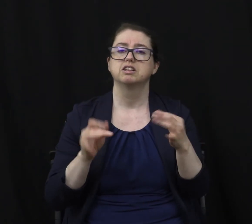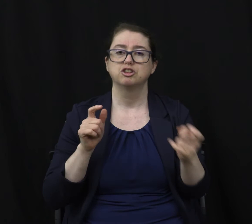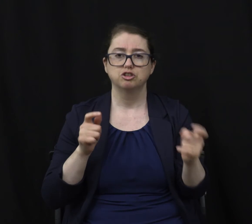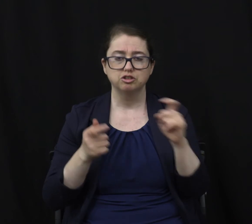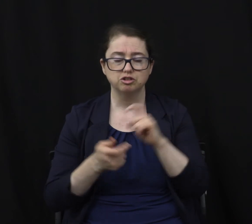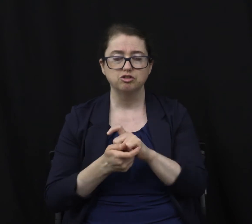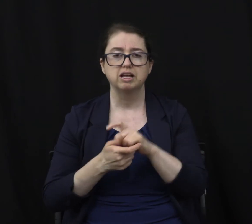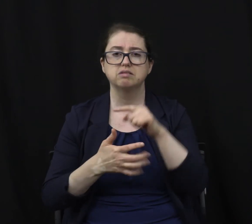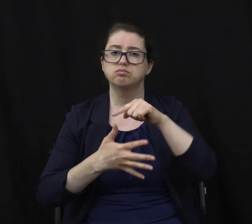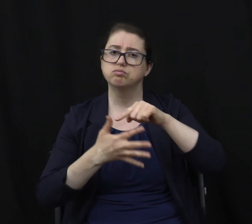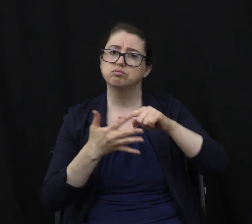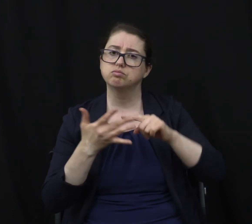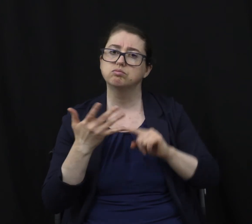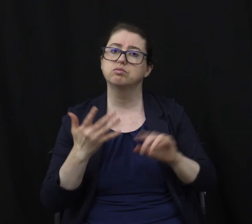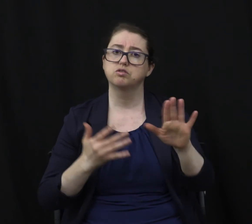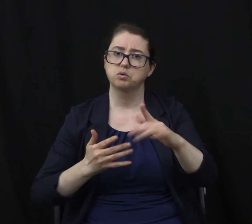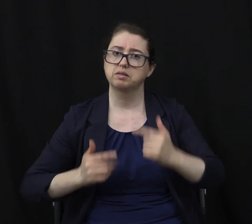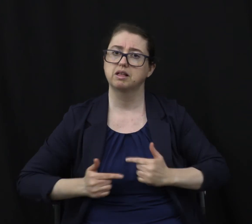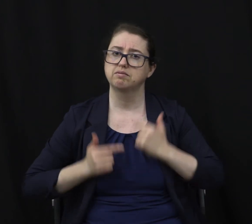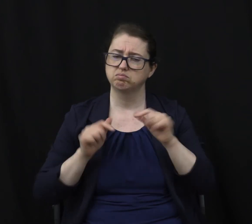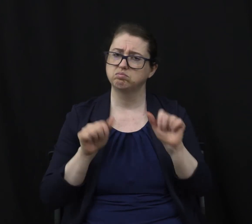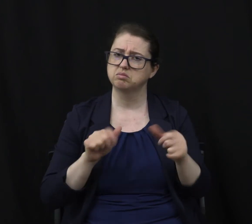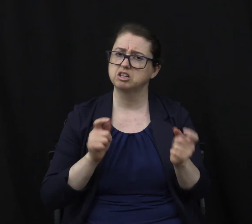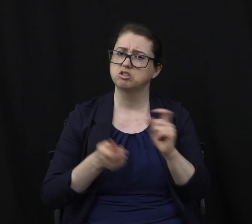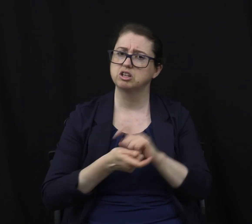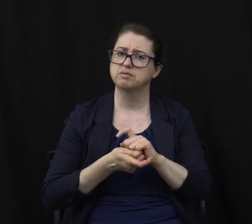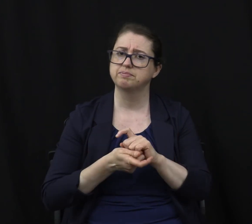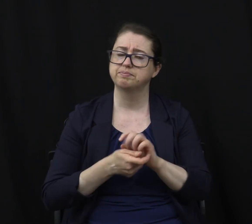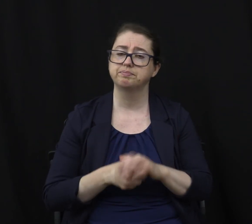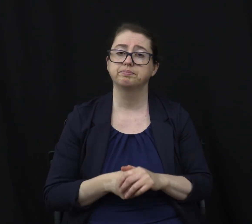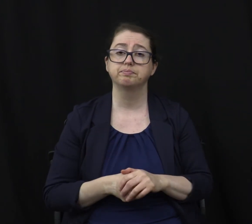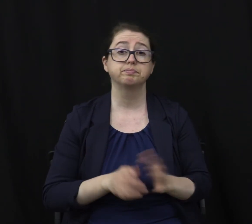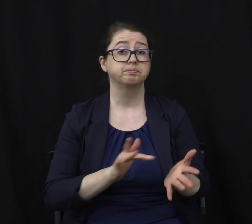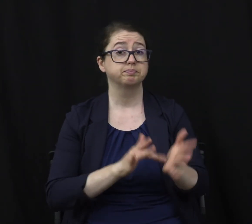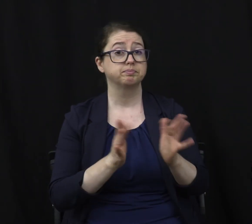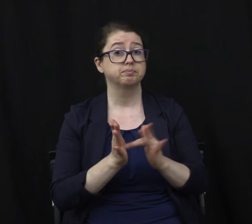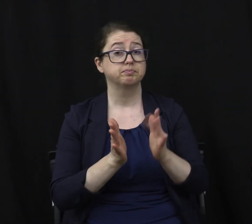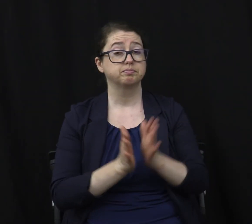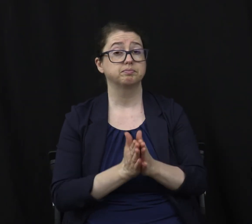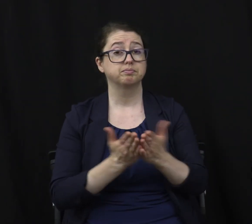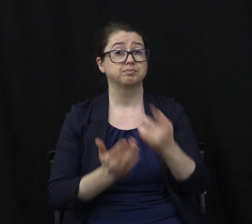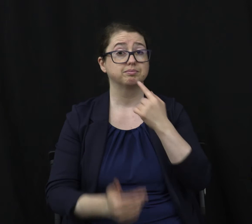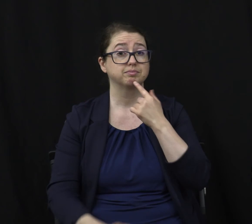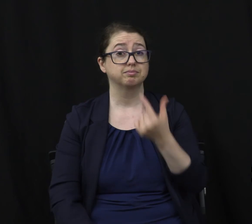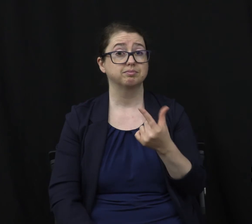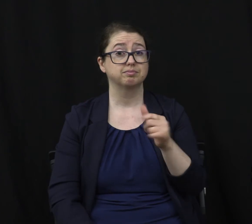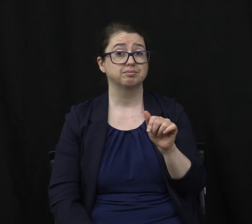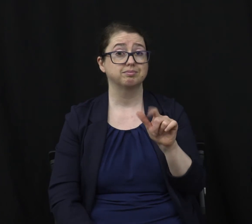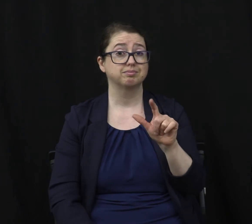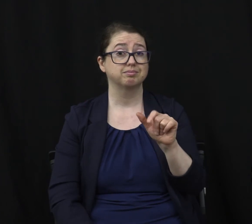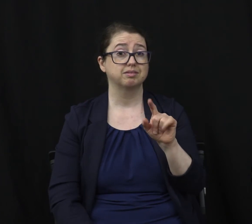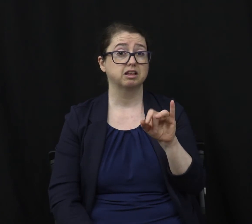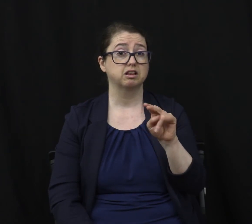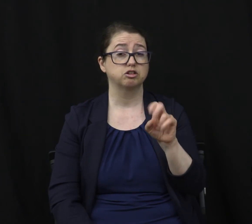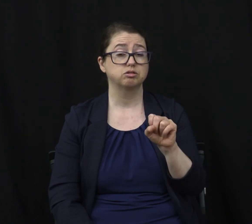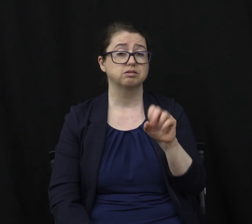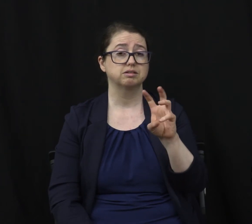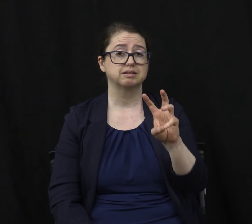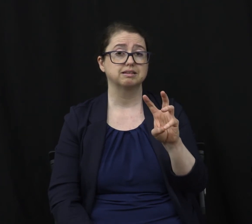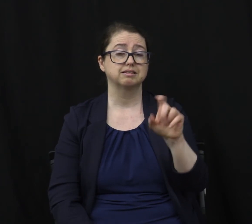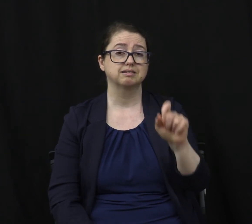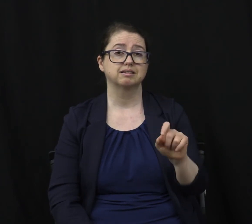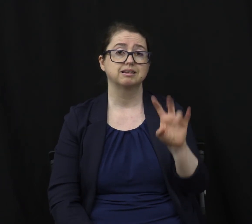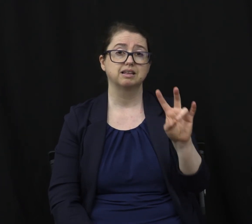your life. The Bible tells us in Galatians 6:7, Paul says, "Do not be deceived, God is not